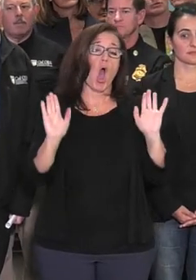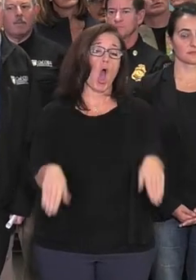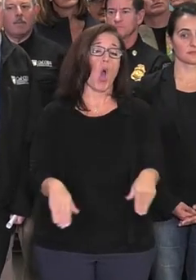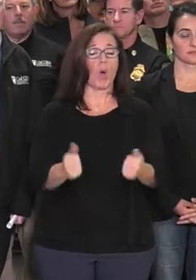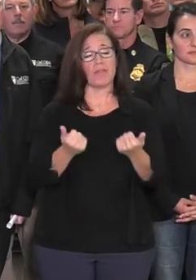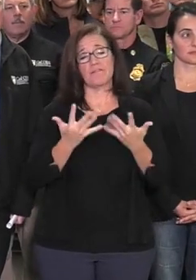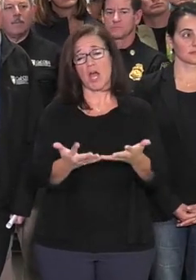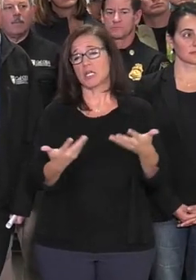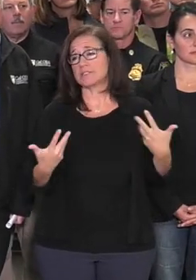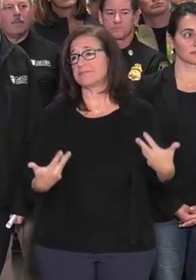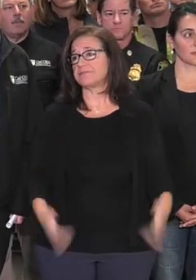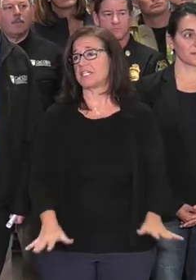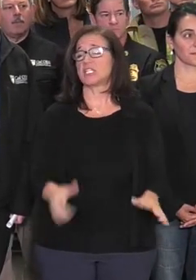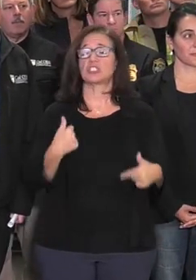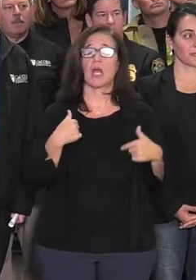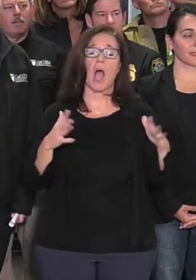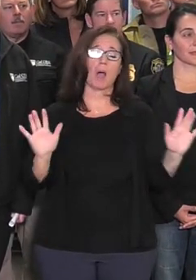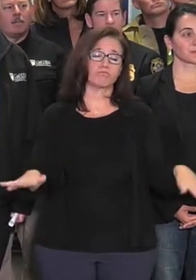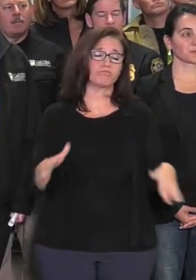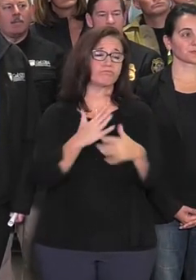What's that?